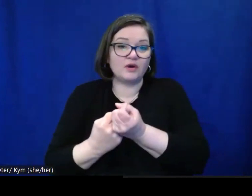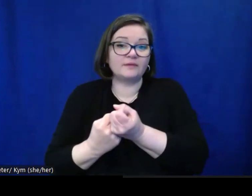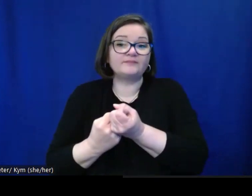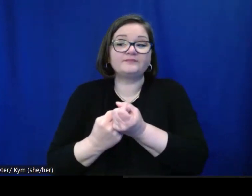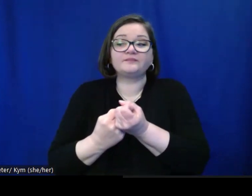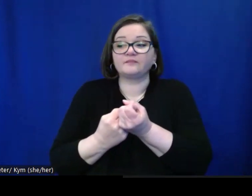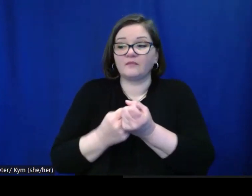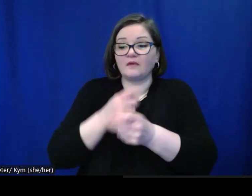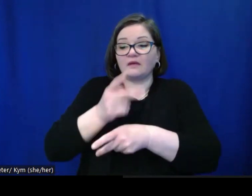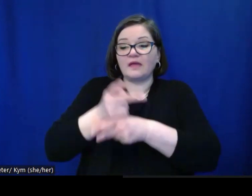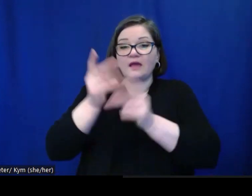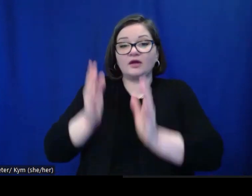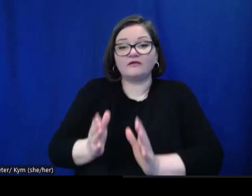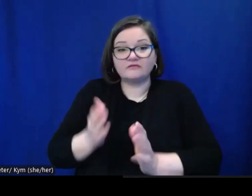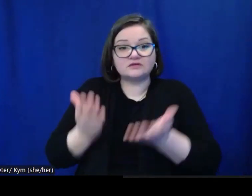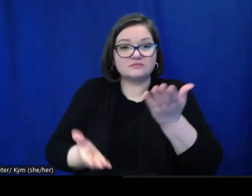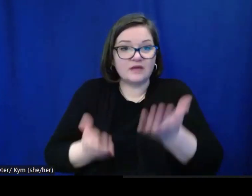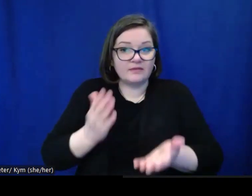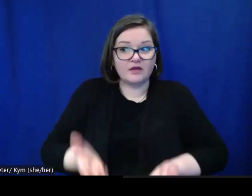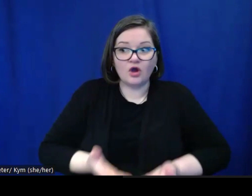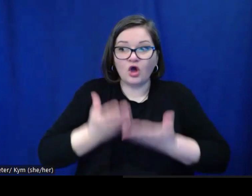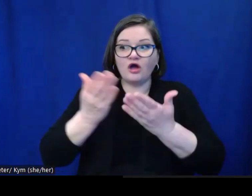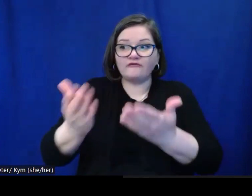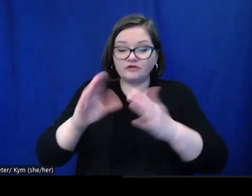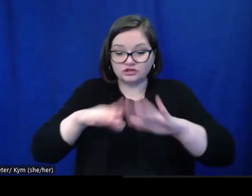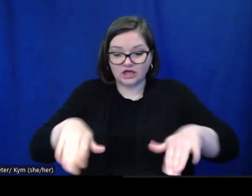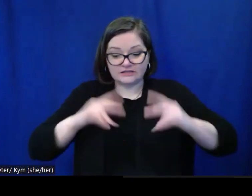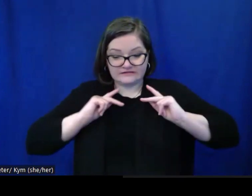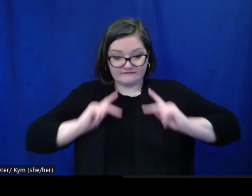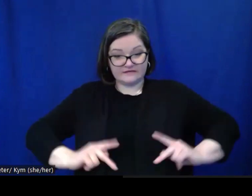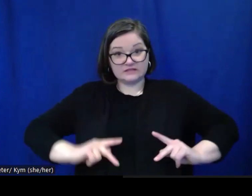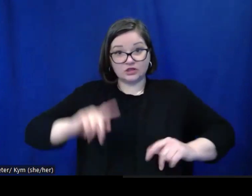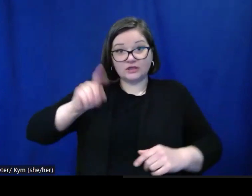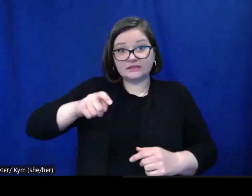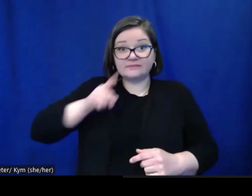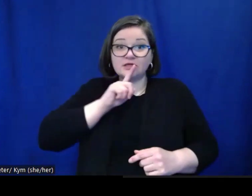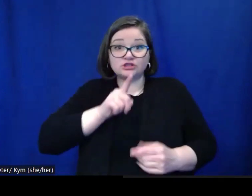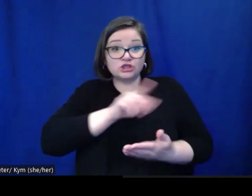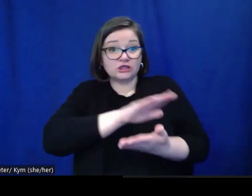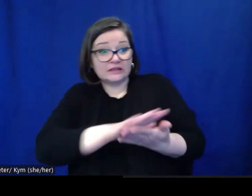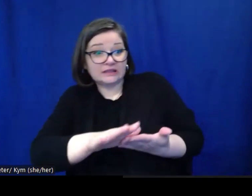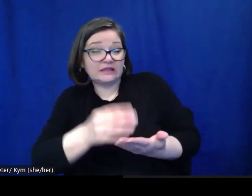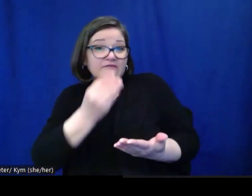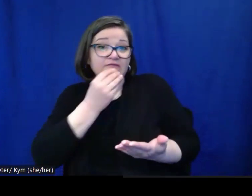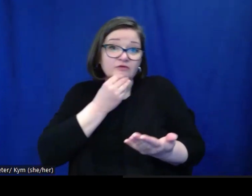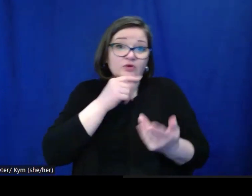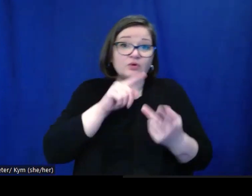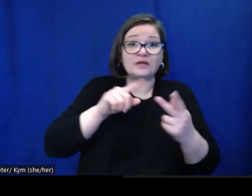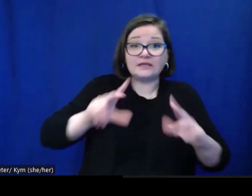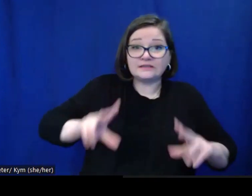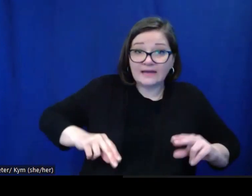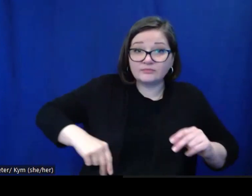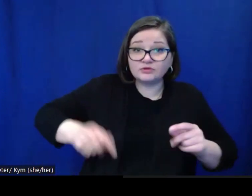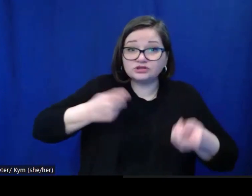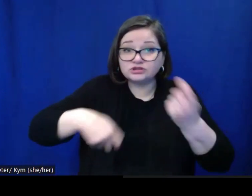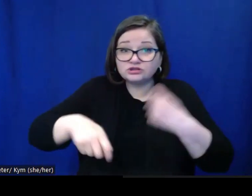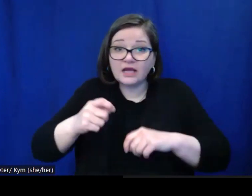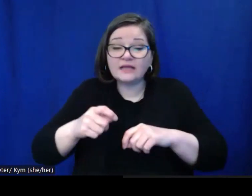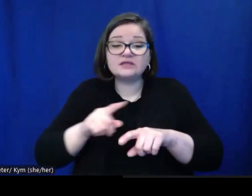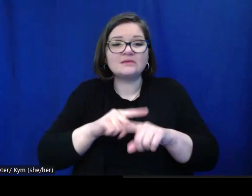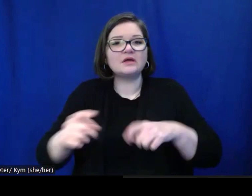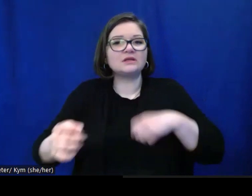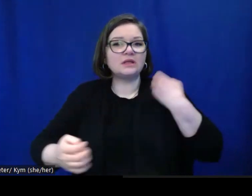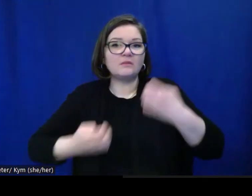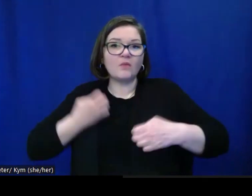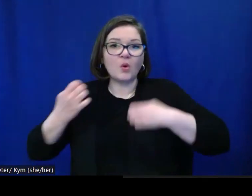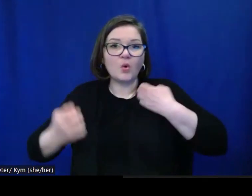Caregivers may provide for a child's physical needs. So I make sure you're clean and you're fed and your diapers are changed. But the